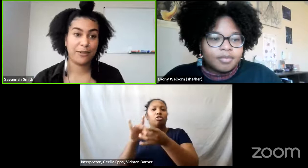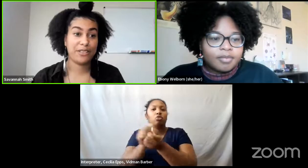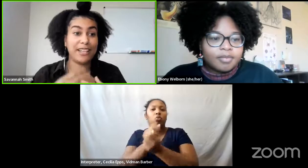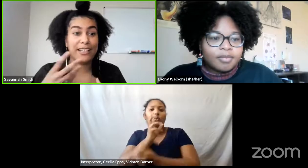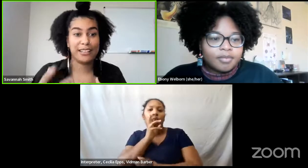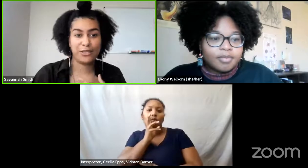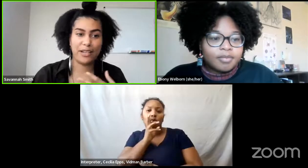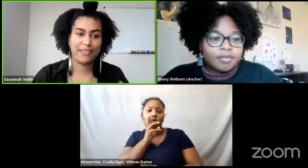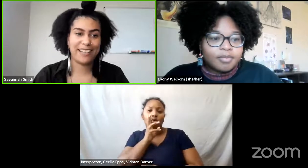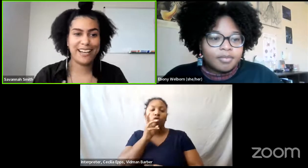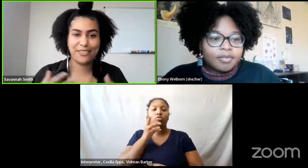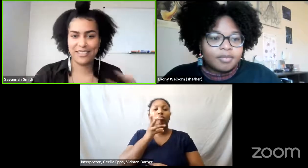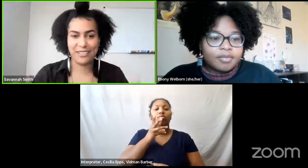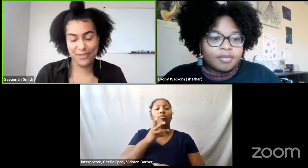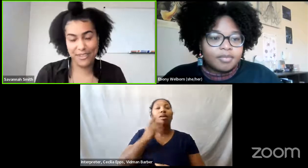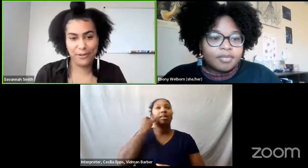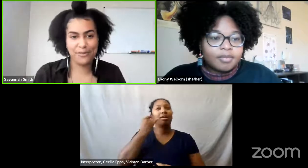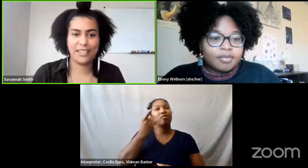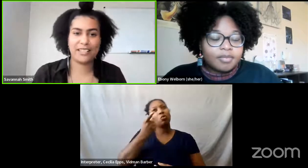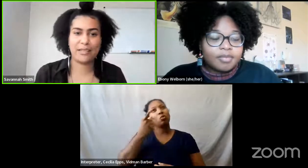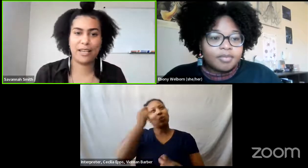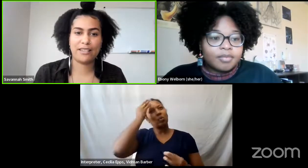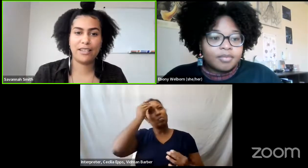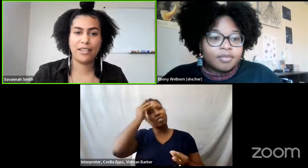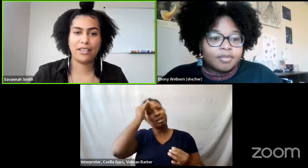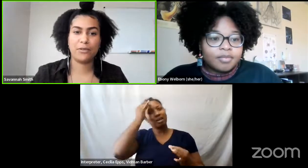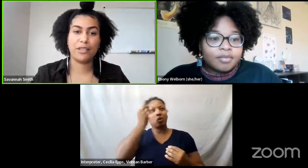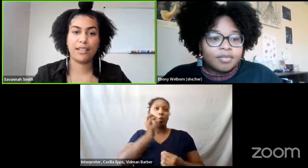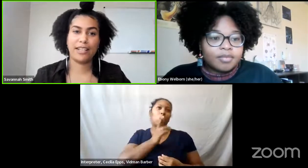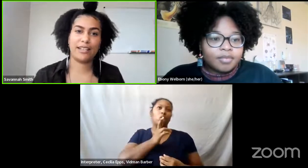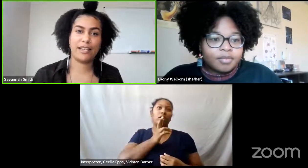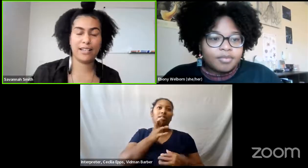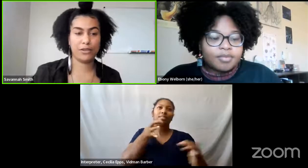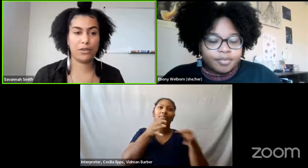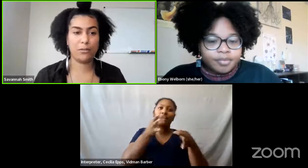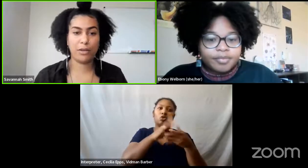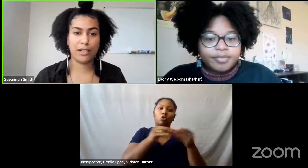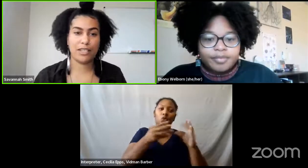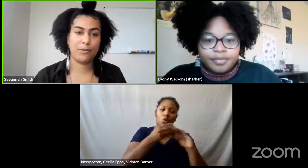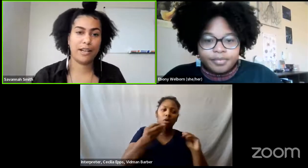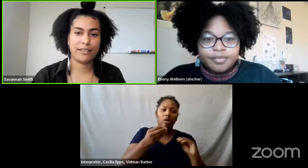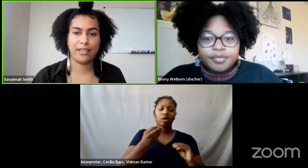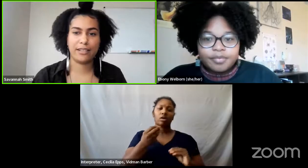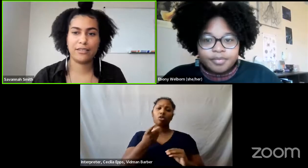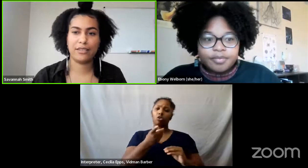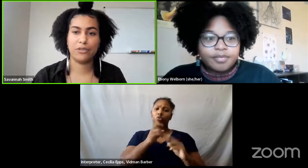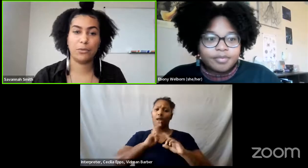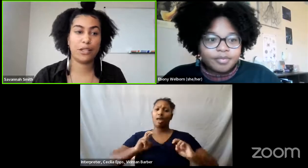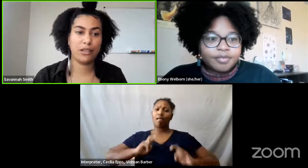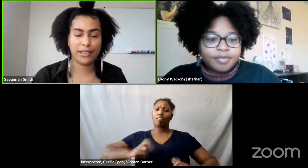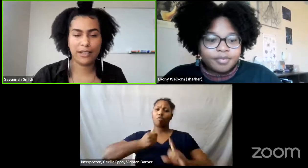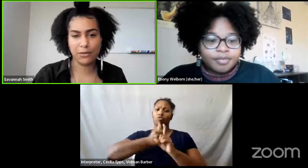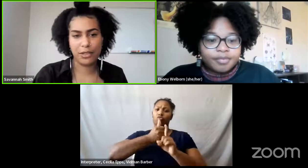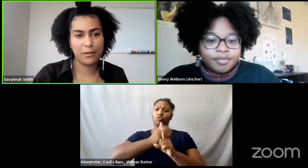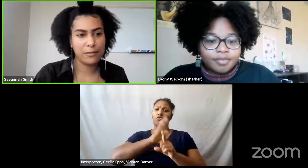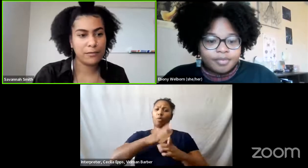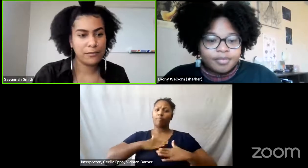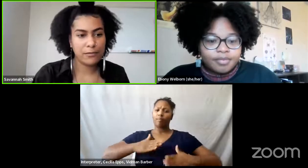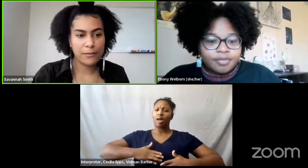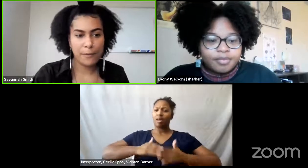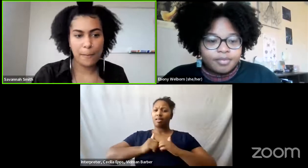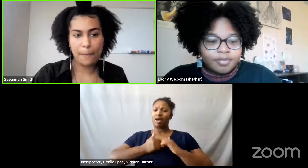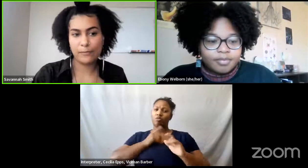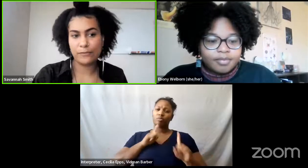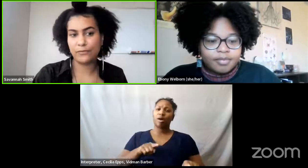the story or telling the story out loud to just yourself sitting in the space, you can analyze how your own body is reacting to you recalling that story.